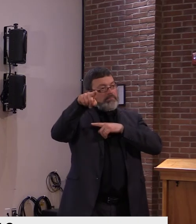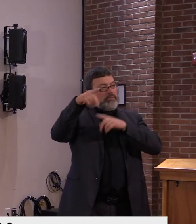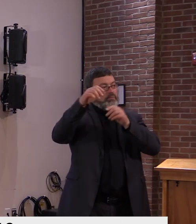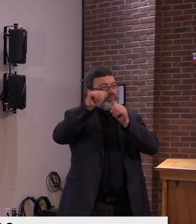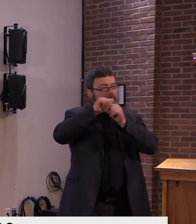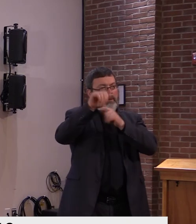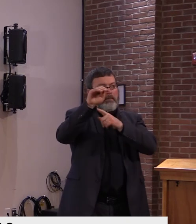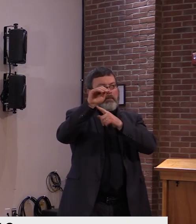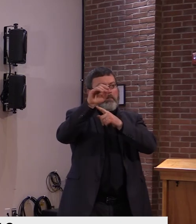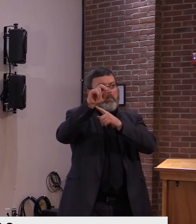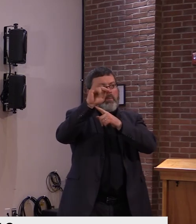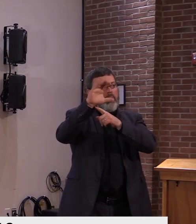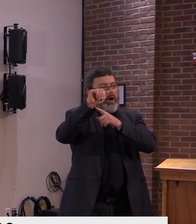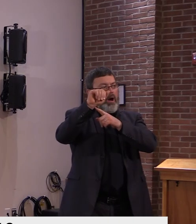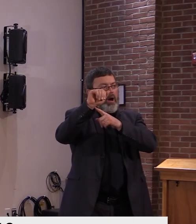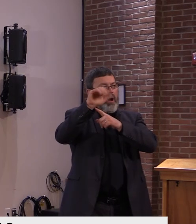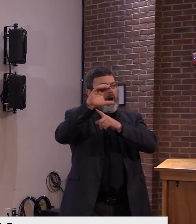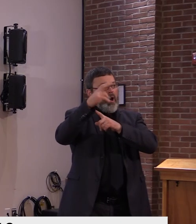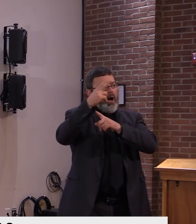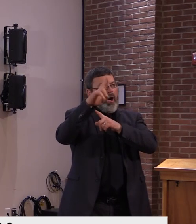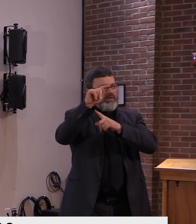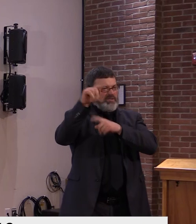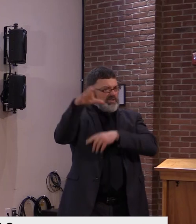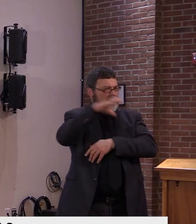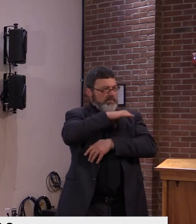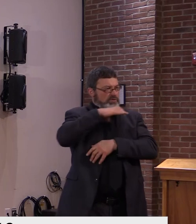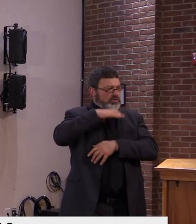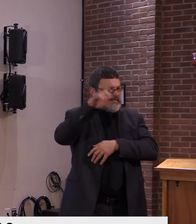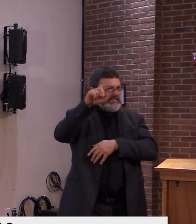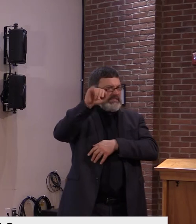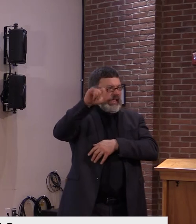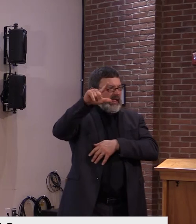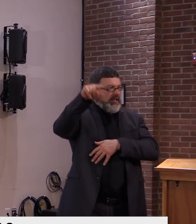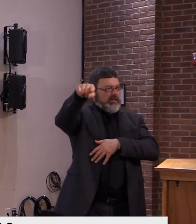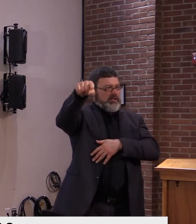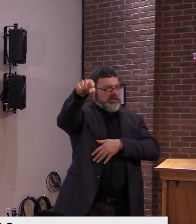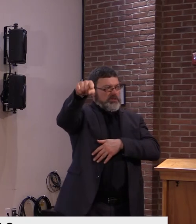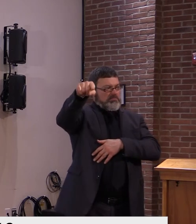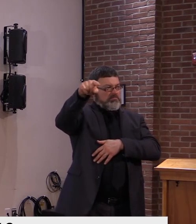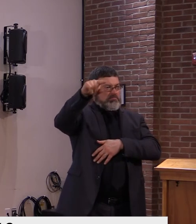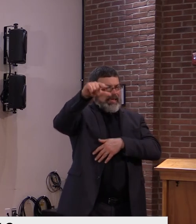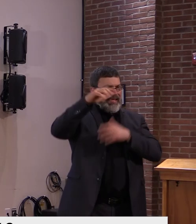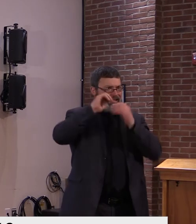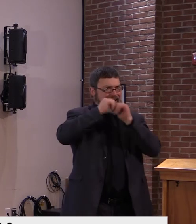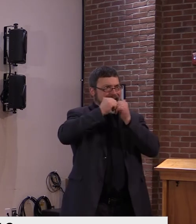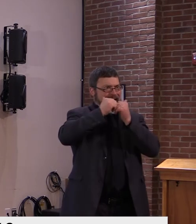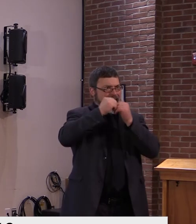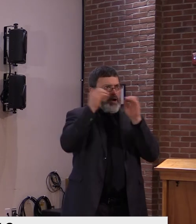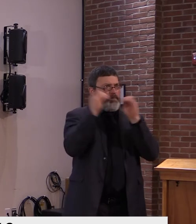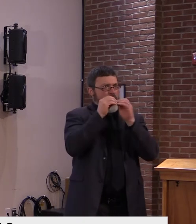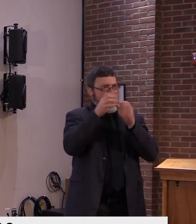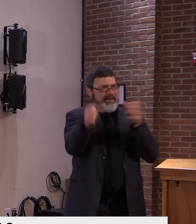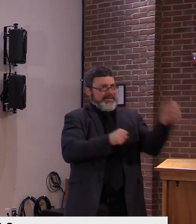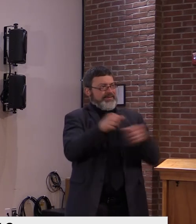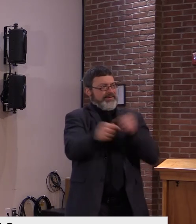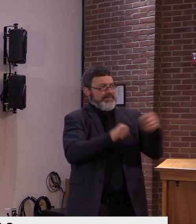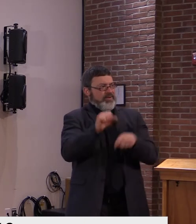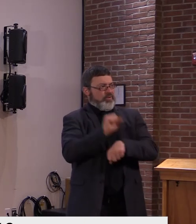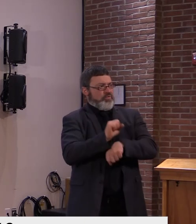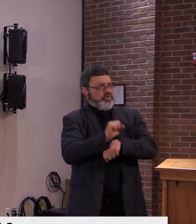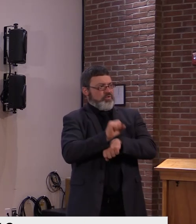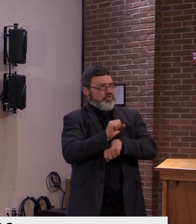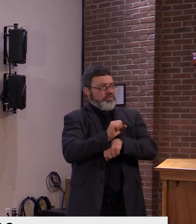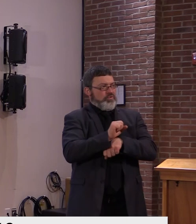long-term care facilities to try to help them out in terms of staffing for that initial period.